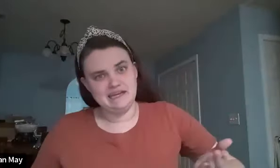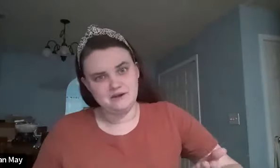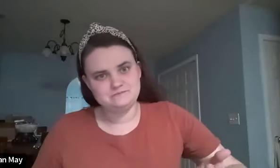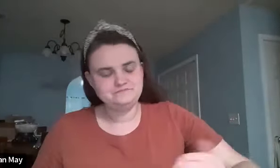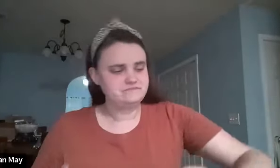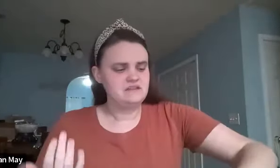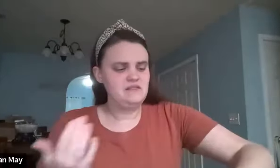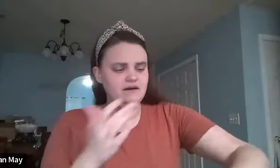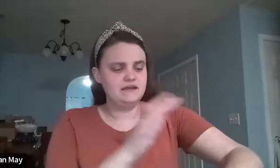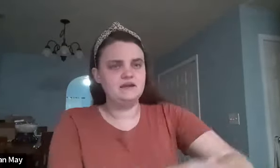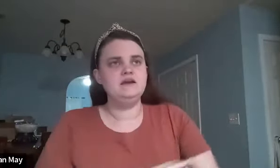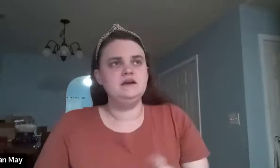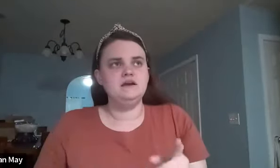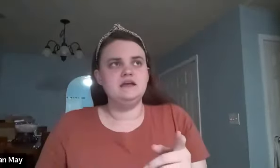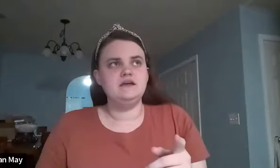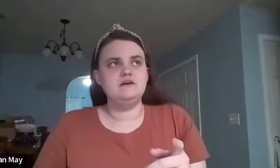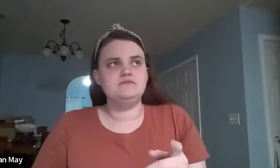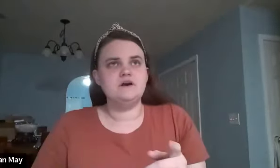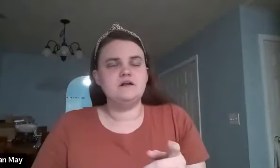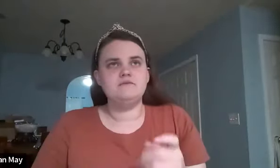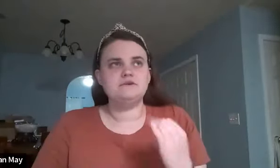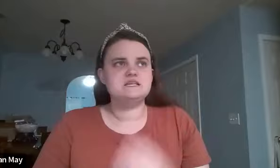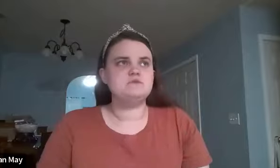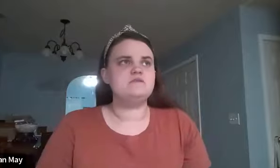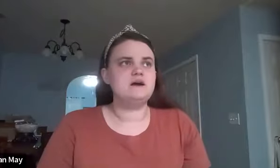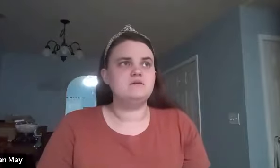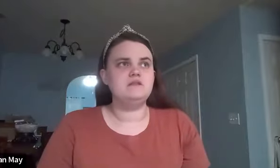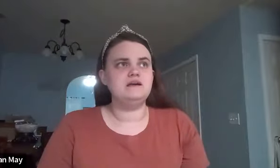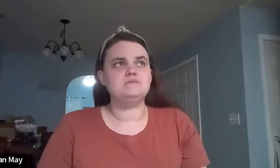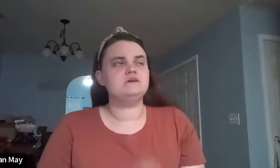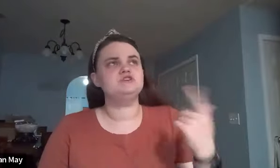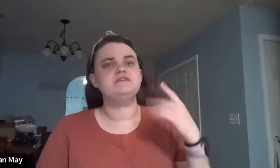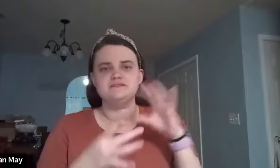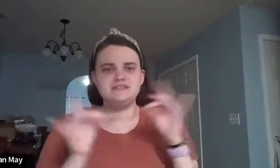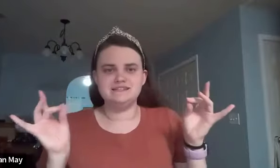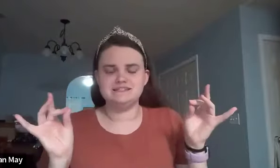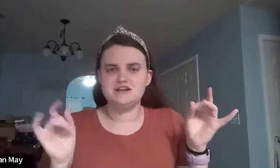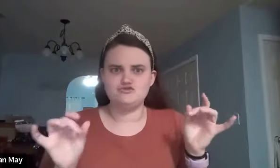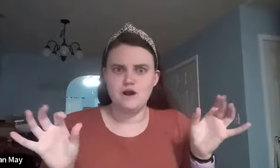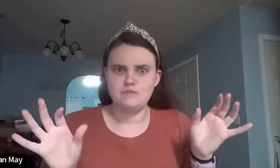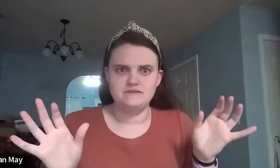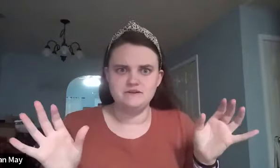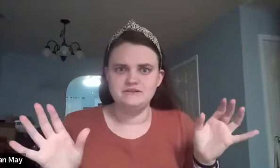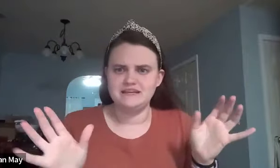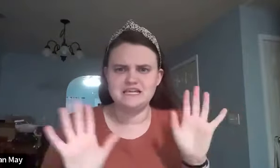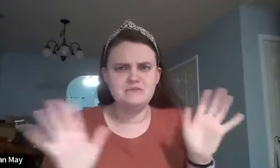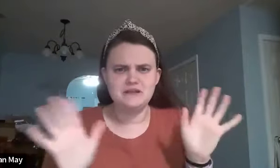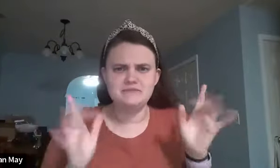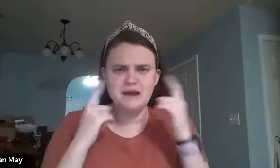now. Like if, for example, if I'm trying to think of a sentence that's not drama filled. It's not really, but my